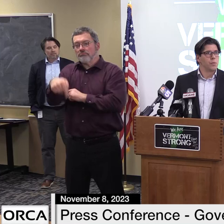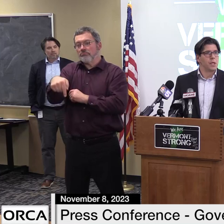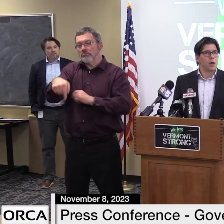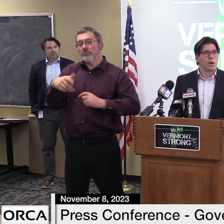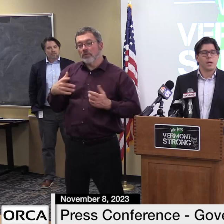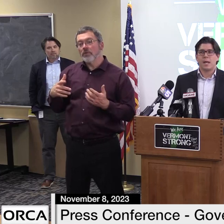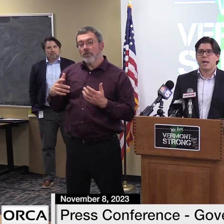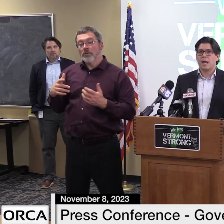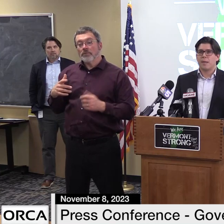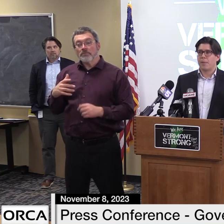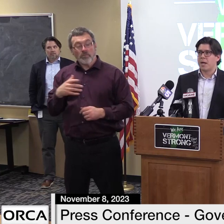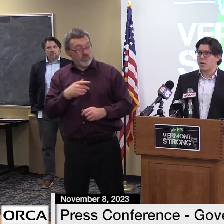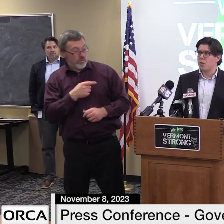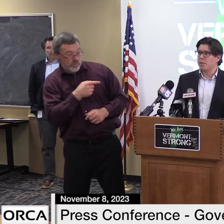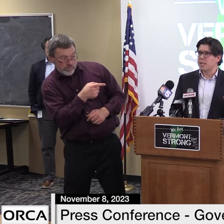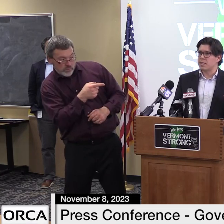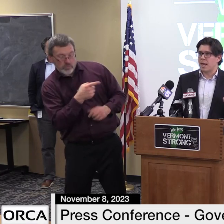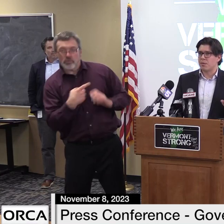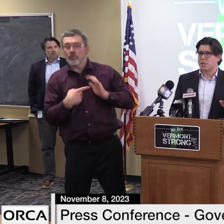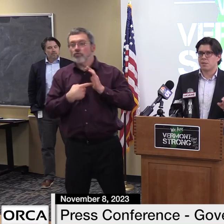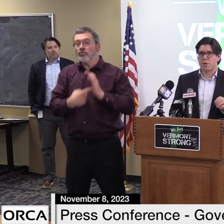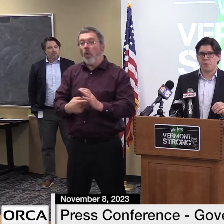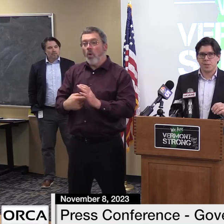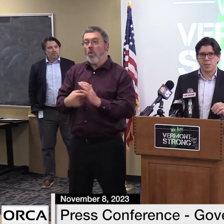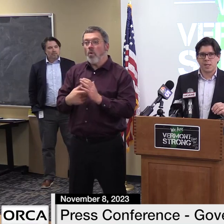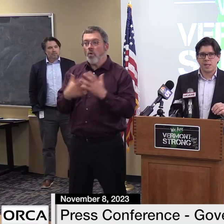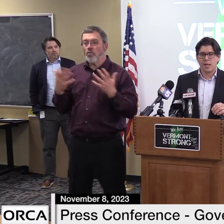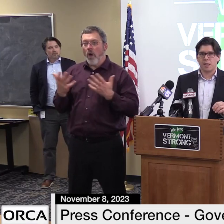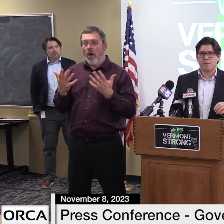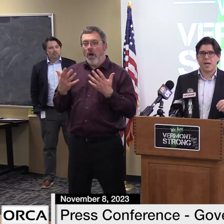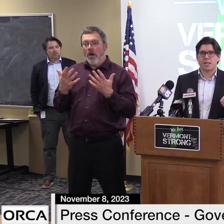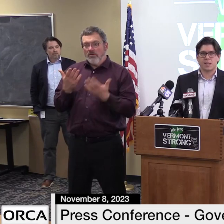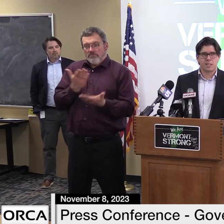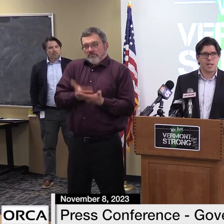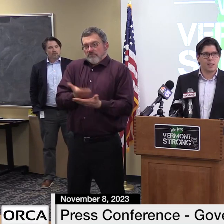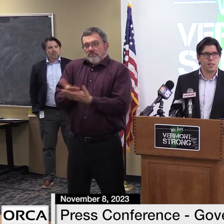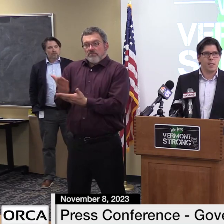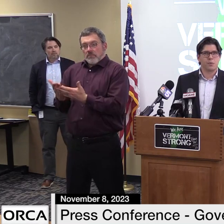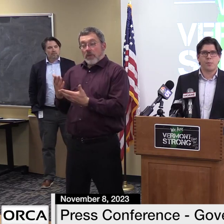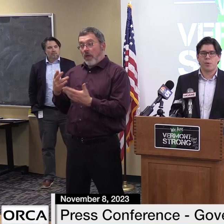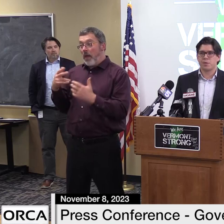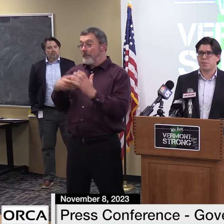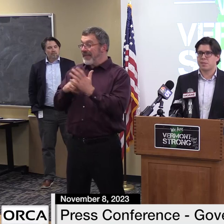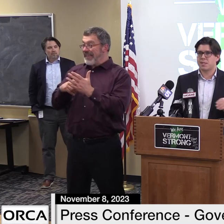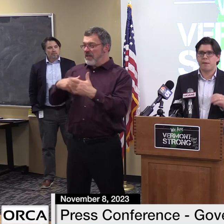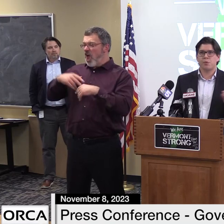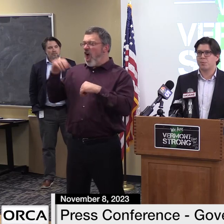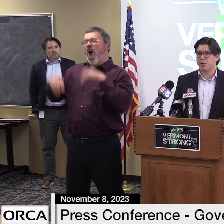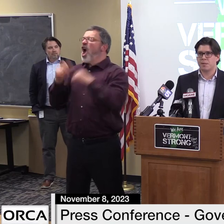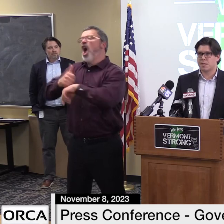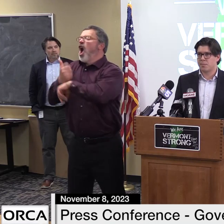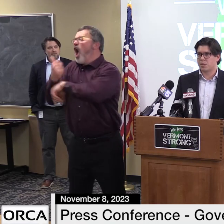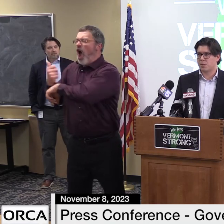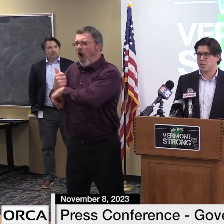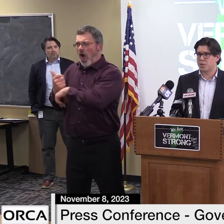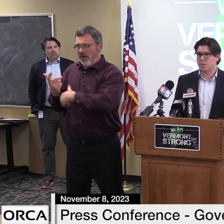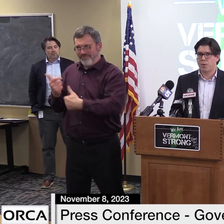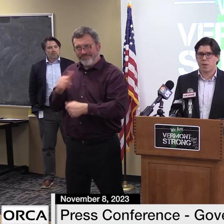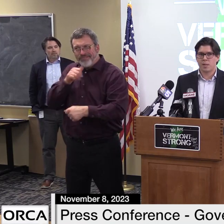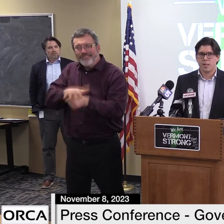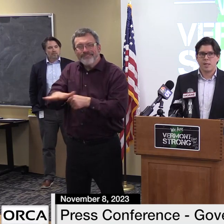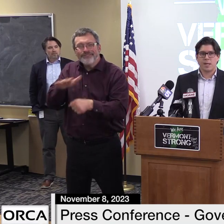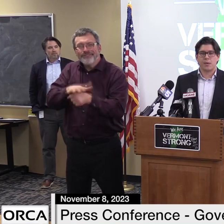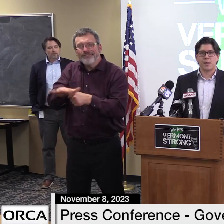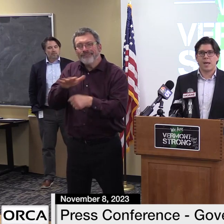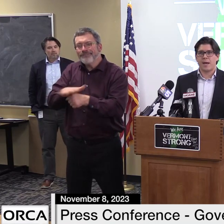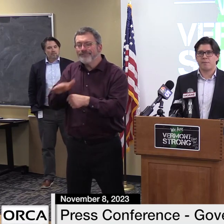rate, we are by no means at risk of overbuilding. And in fact, this data and reports from several previous administrations